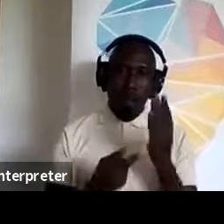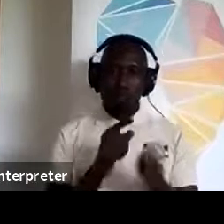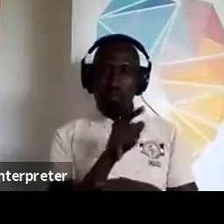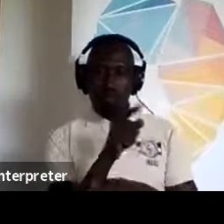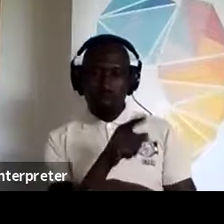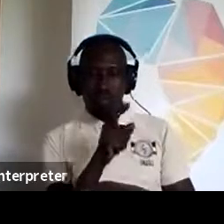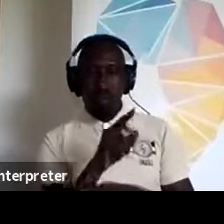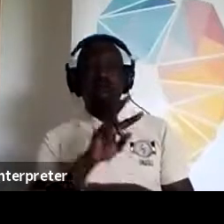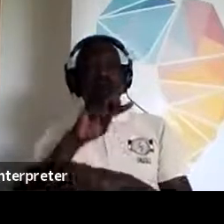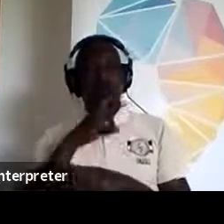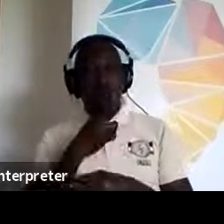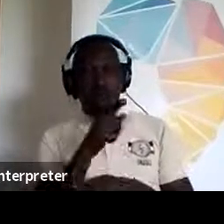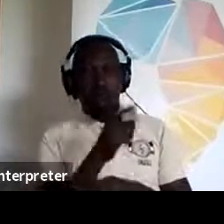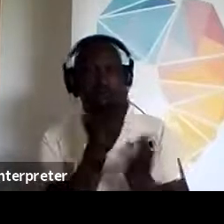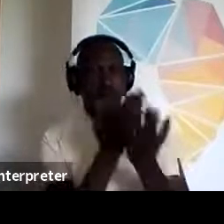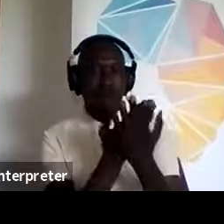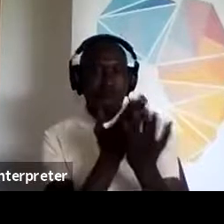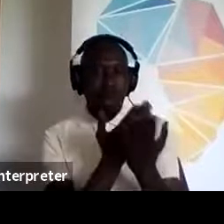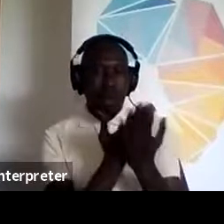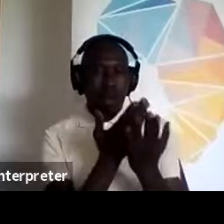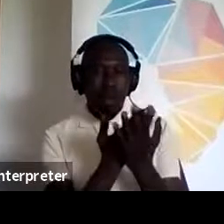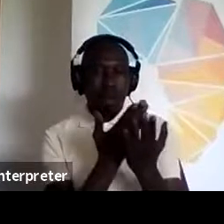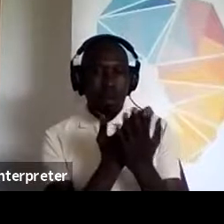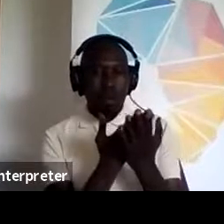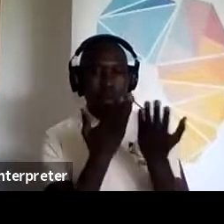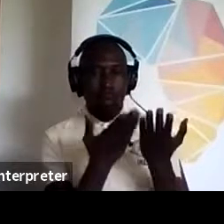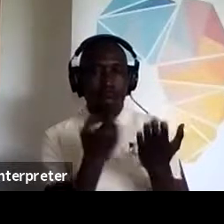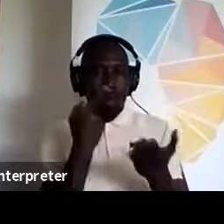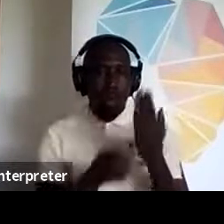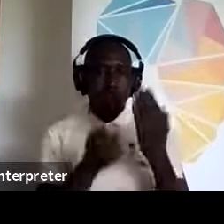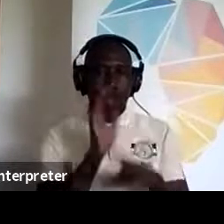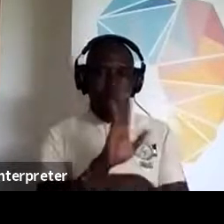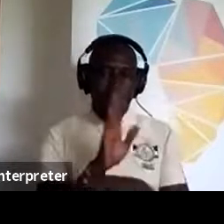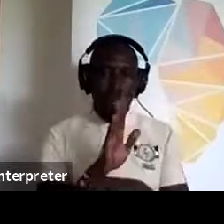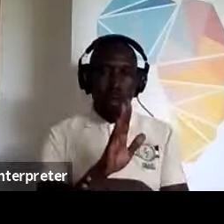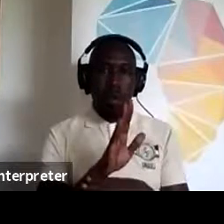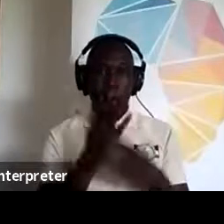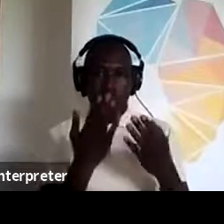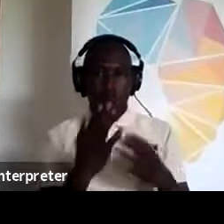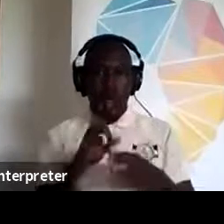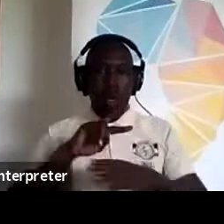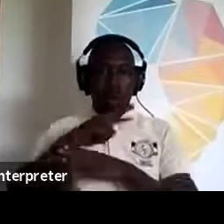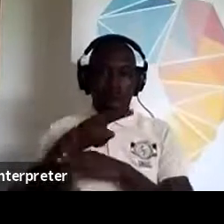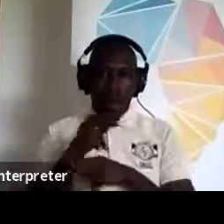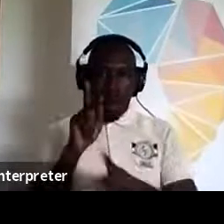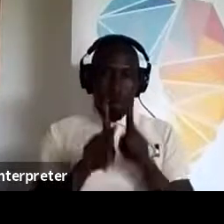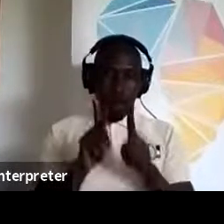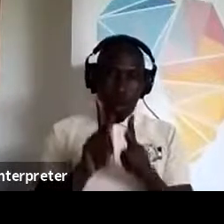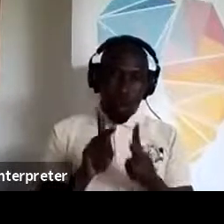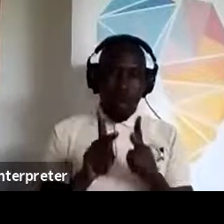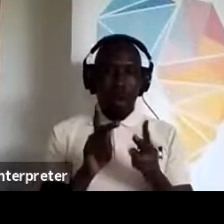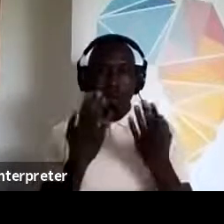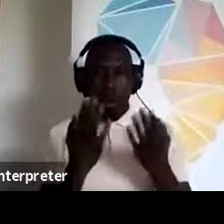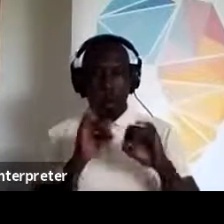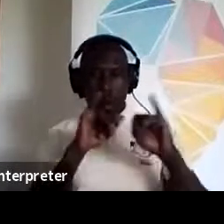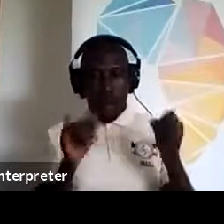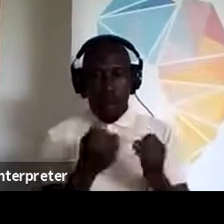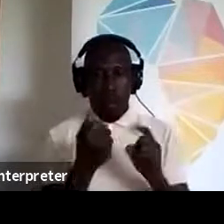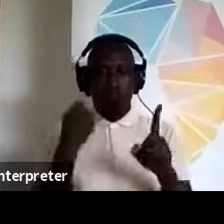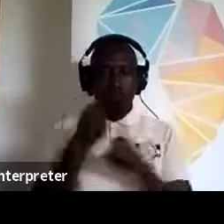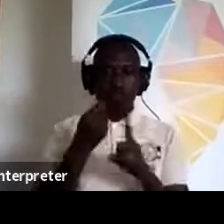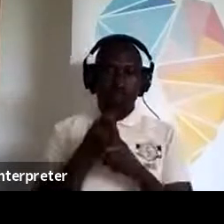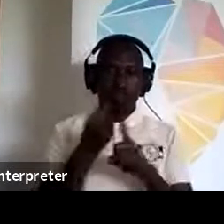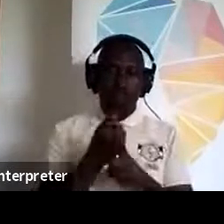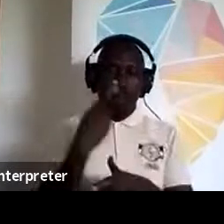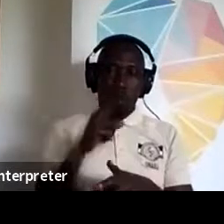you respond to these requests, what would you be your parting shots, especially to the people in the trenches trying to fight for the rights of